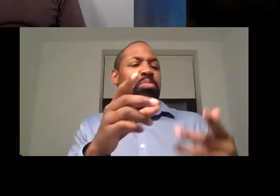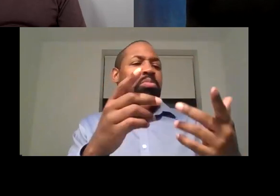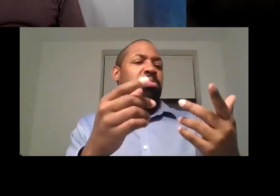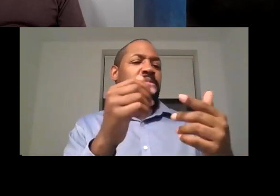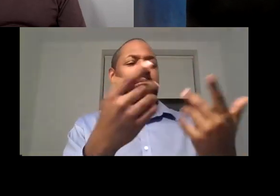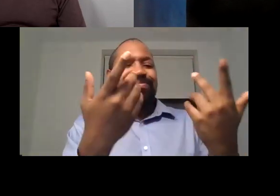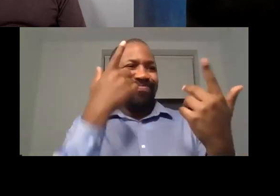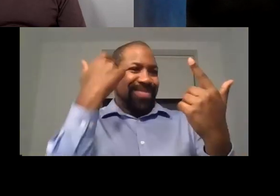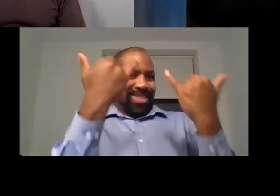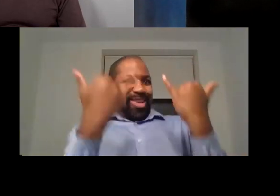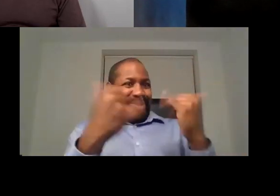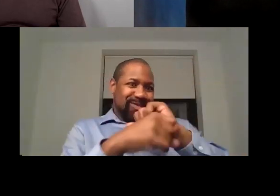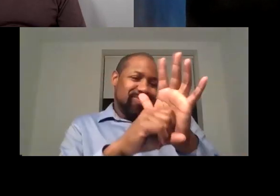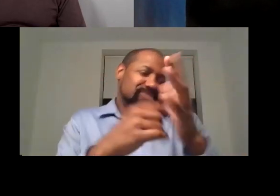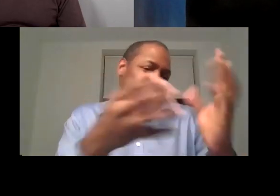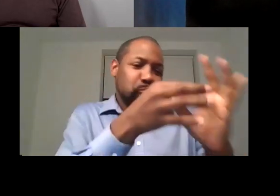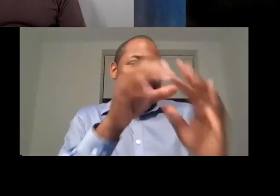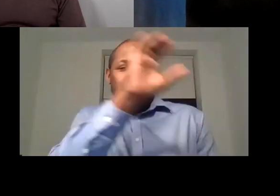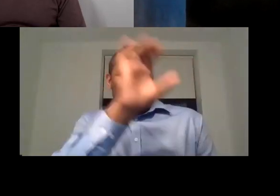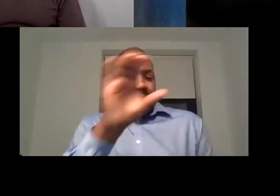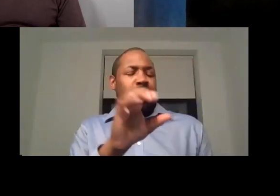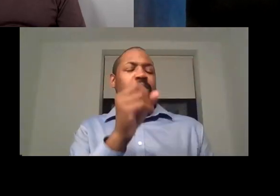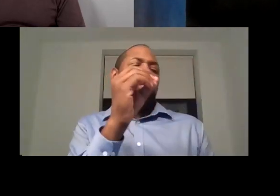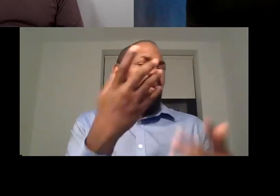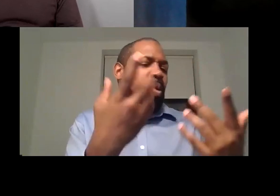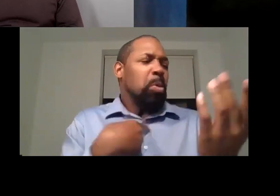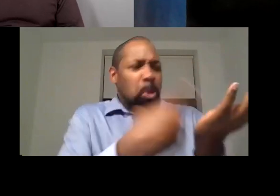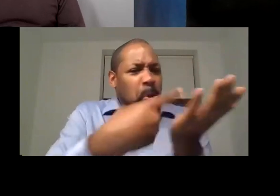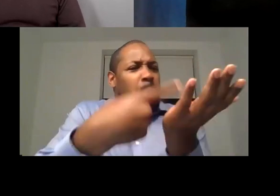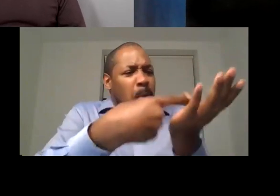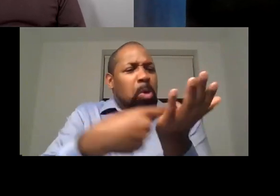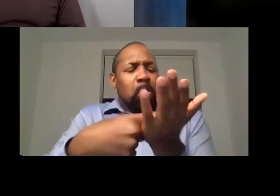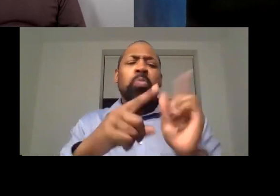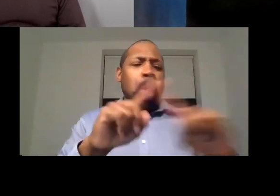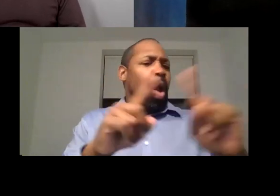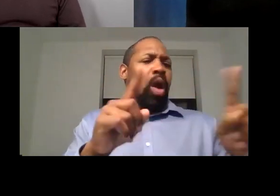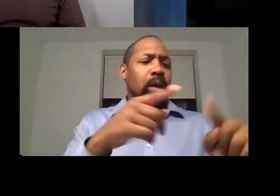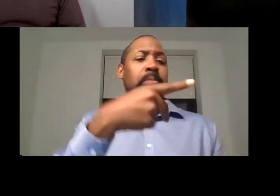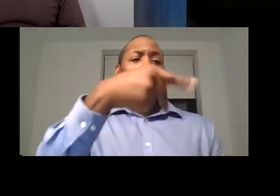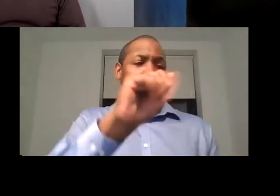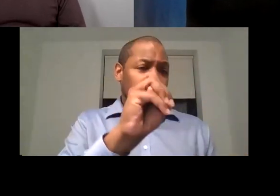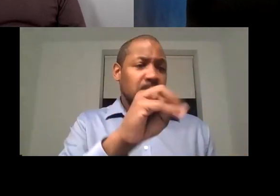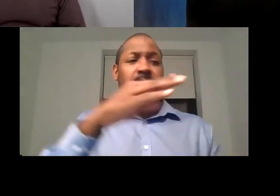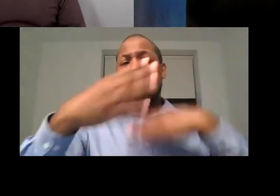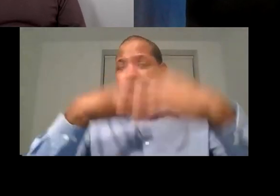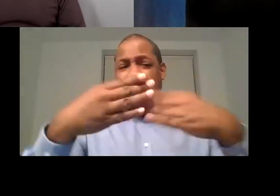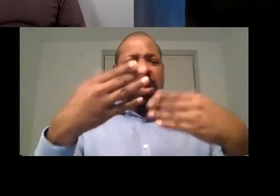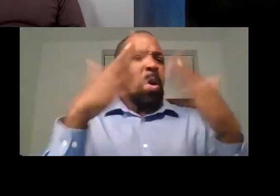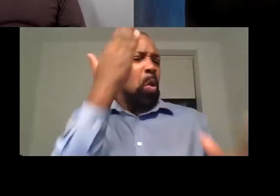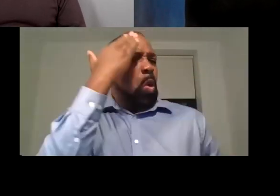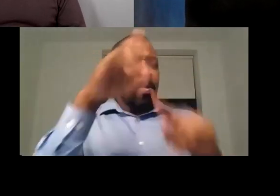have all of the commissioners present. Of course, now with COVID, we just have to accept maybe a group Zoom